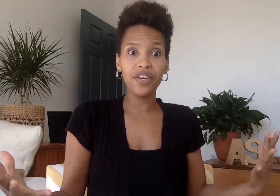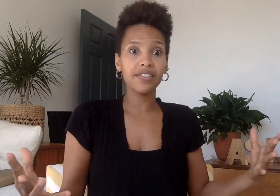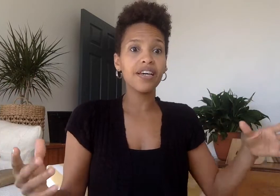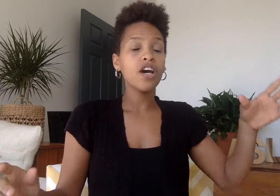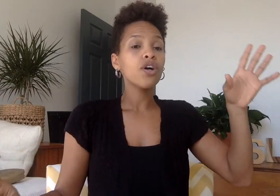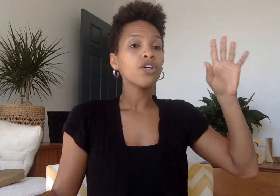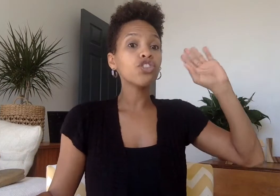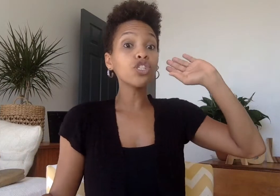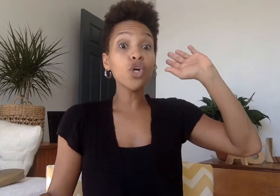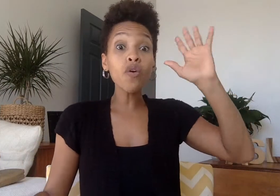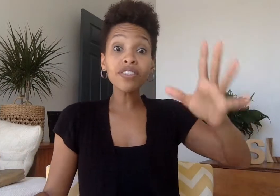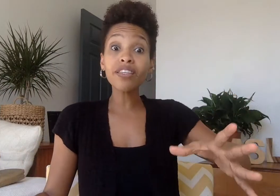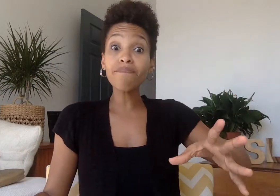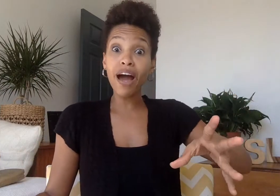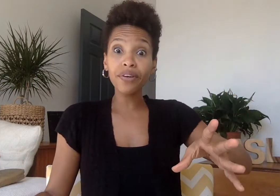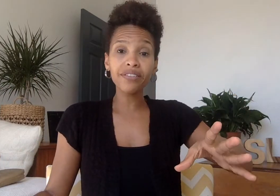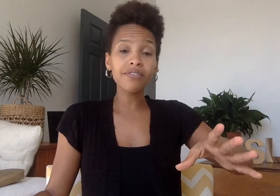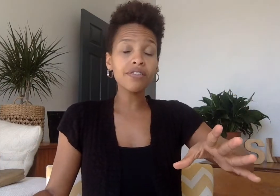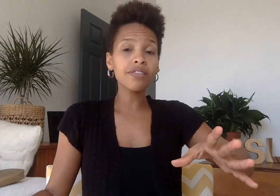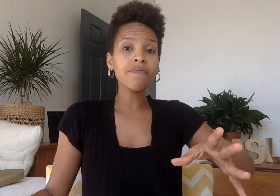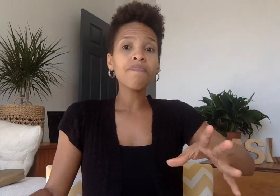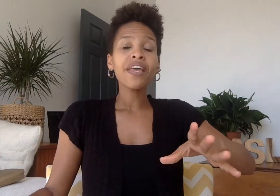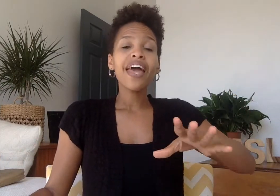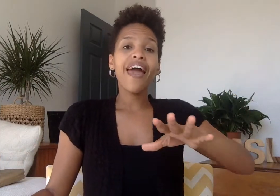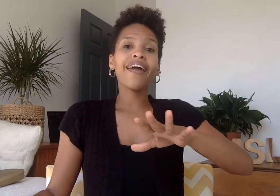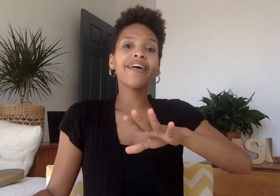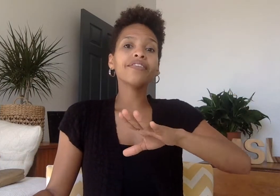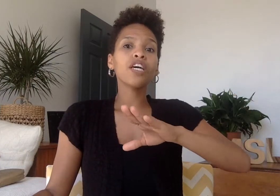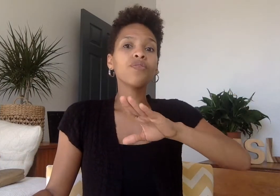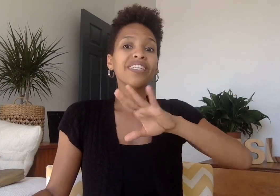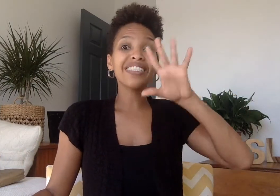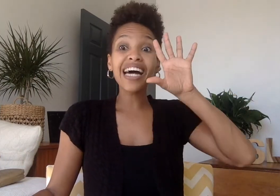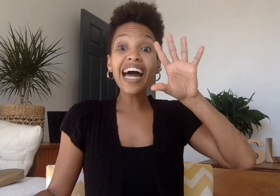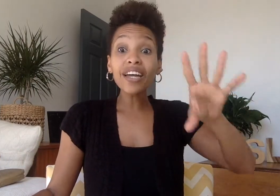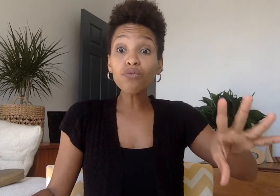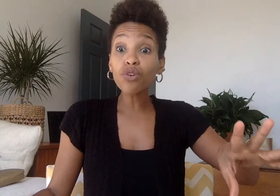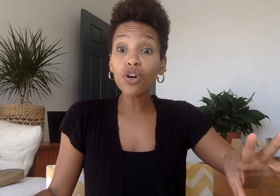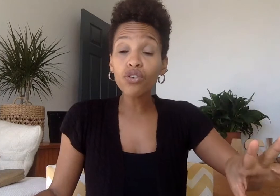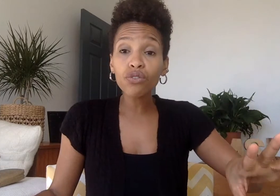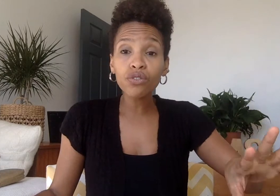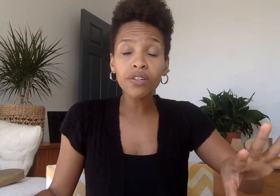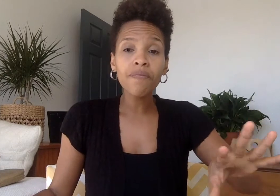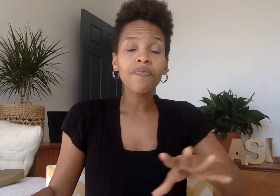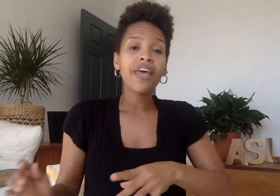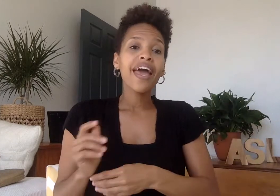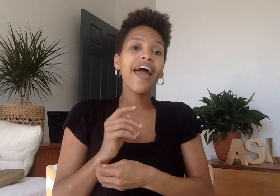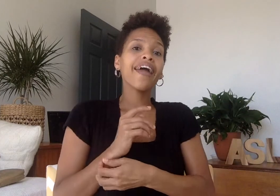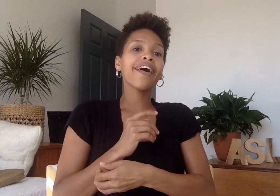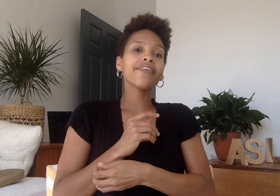this? She drove it to the mountains, and it was a tight road,